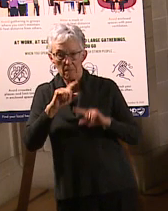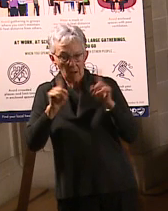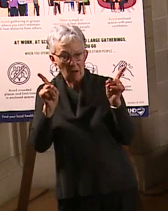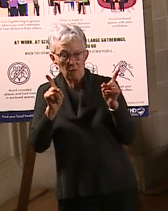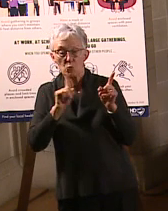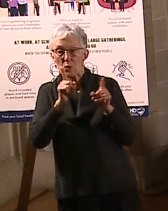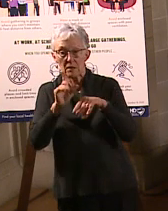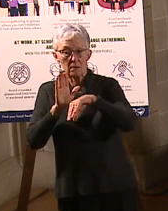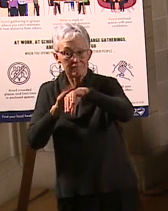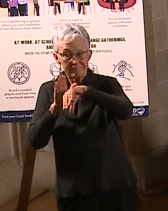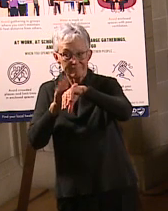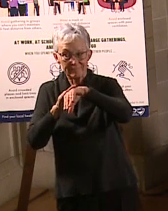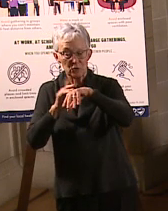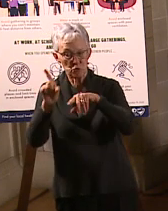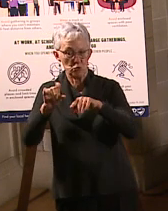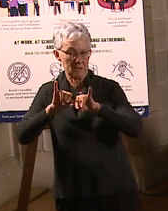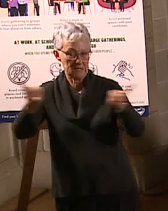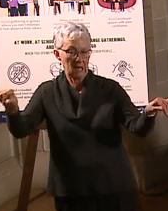absolutely necessary.